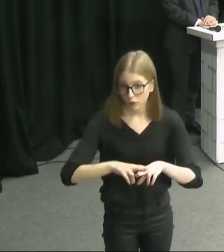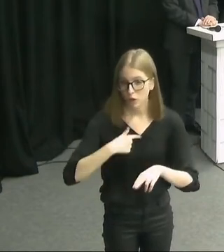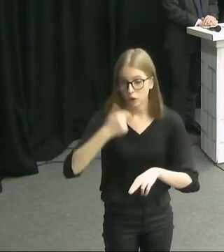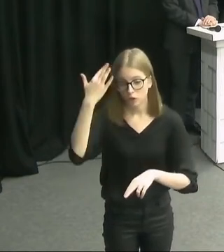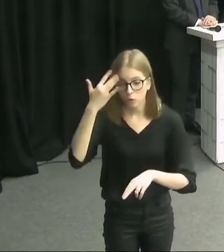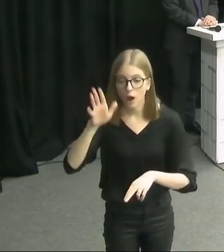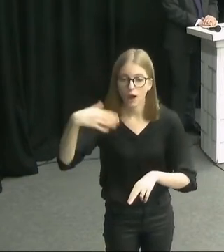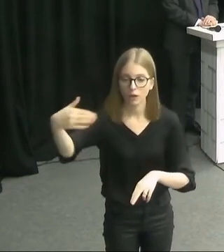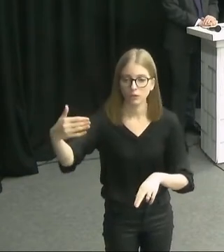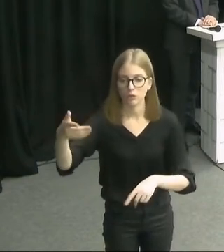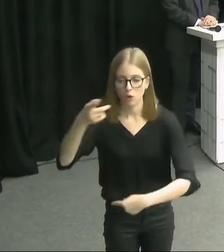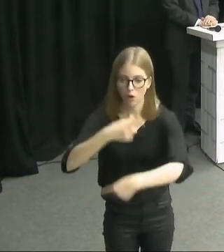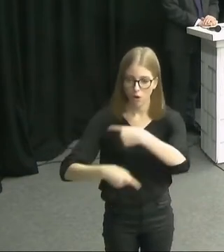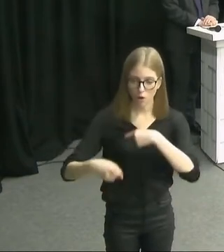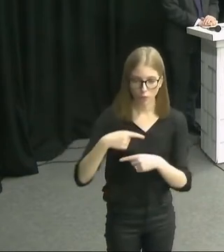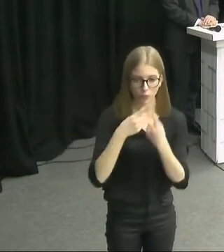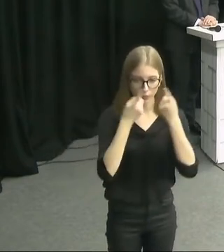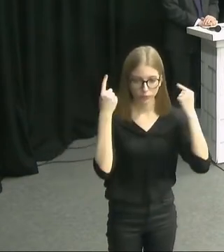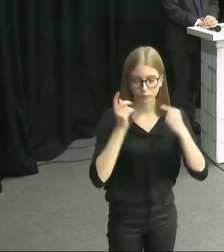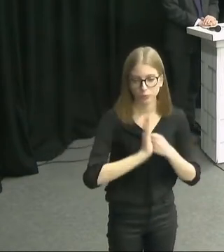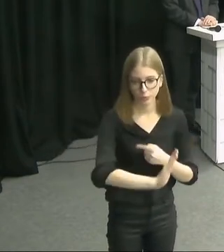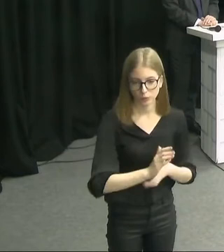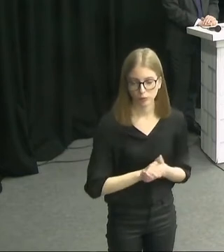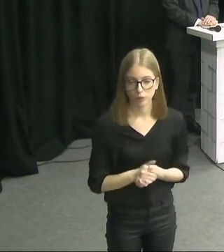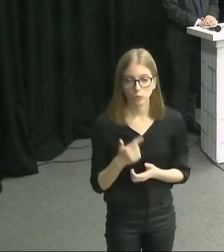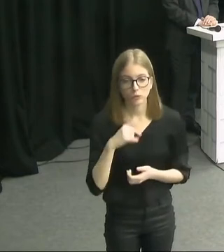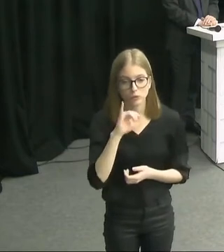We should give wings to our students and they will fly back to us.